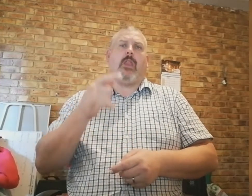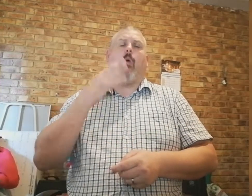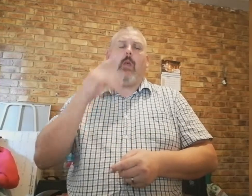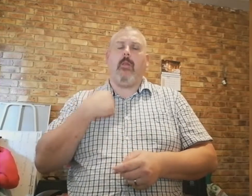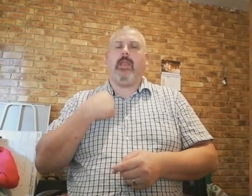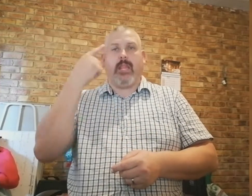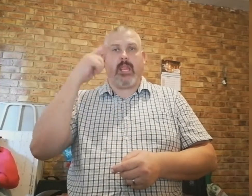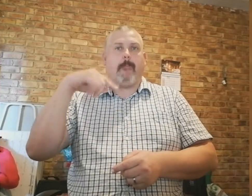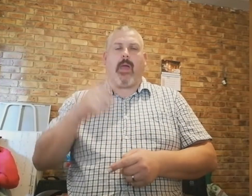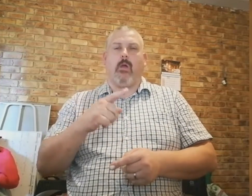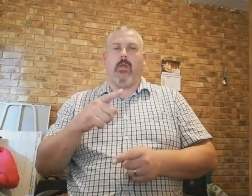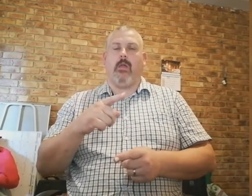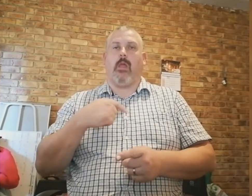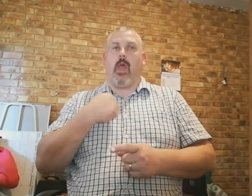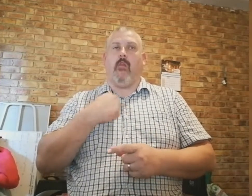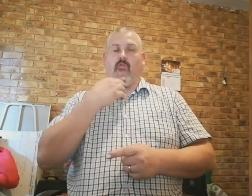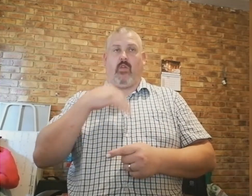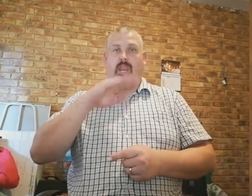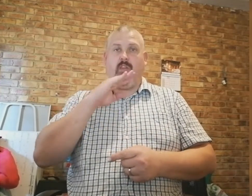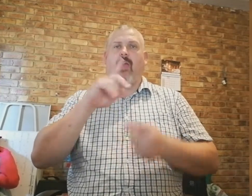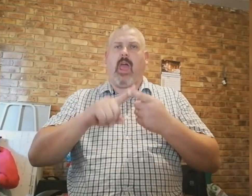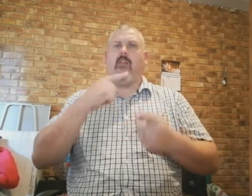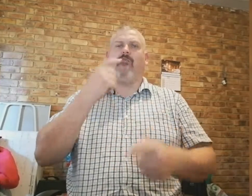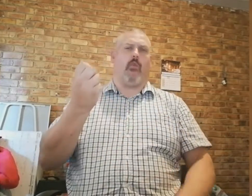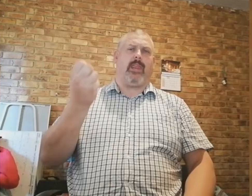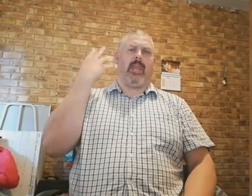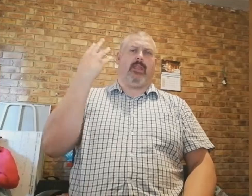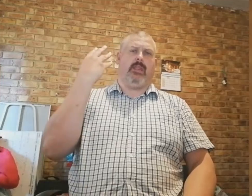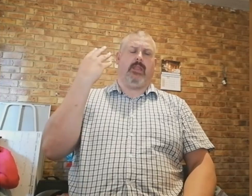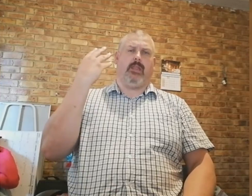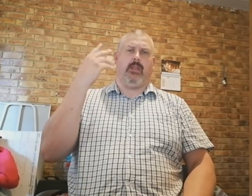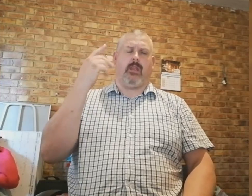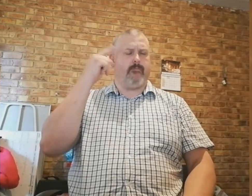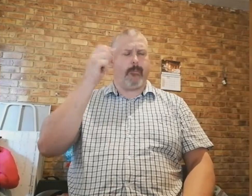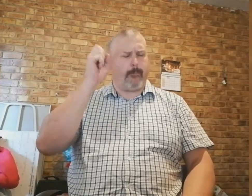Now when you think about I forgive and forget, well,